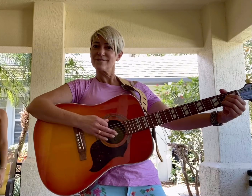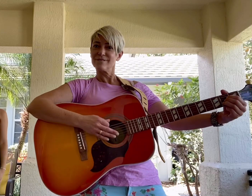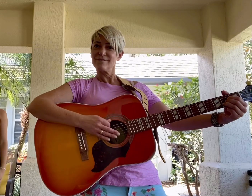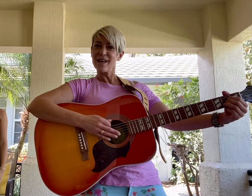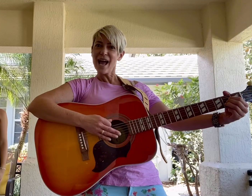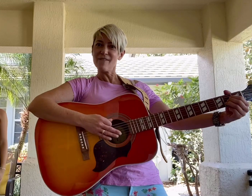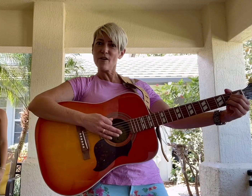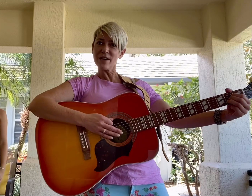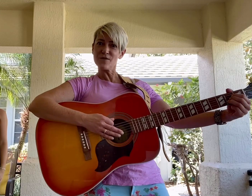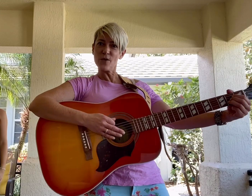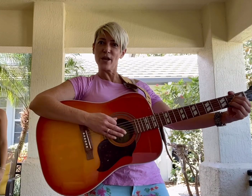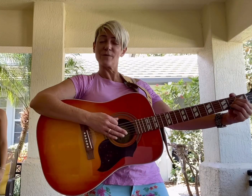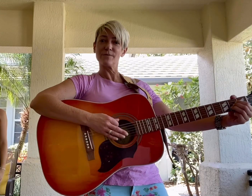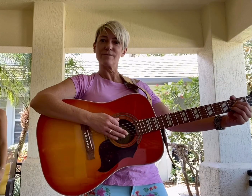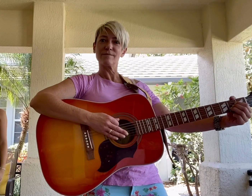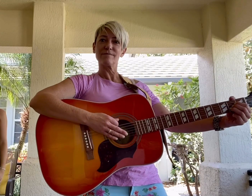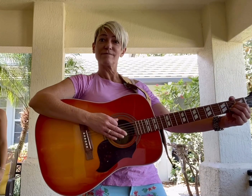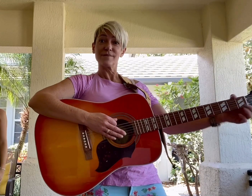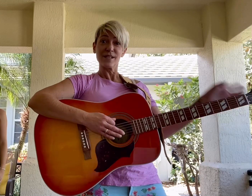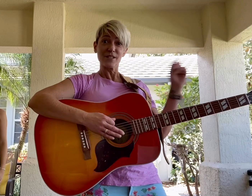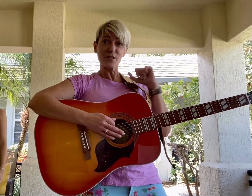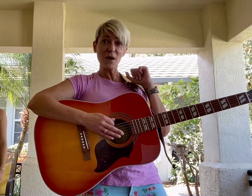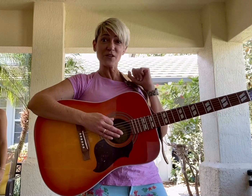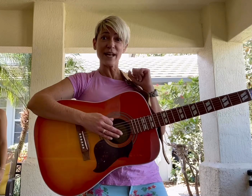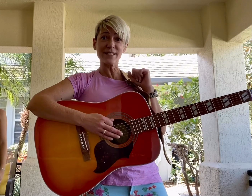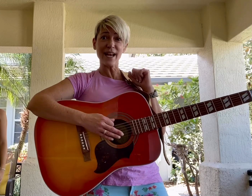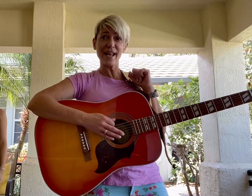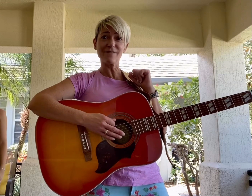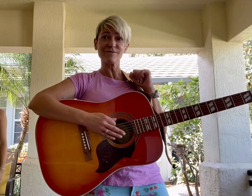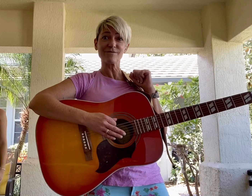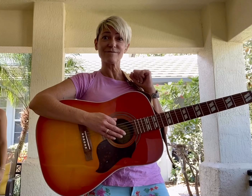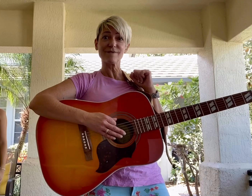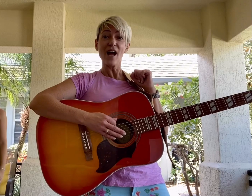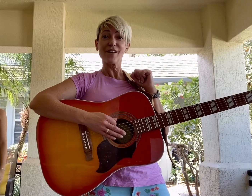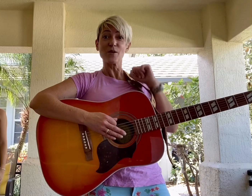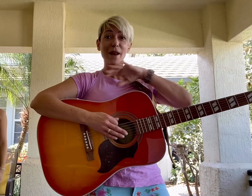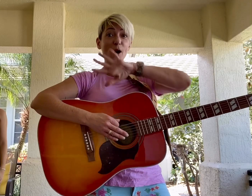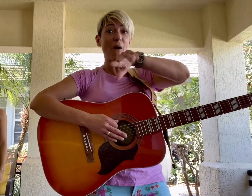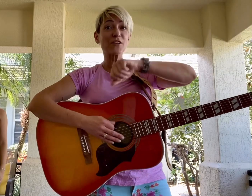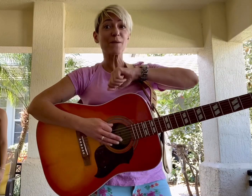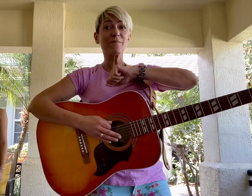Did you wash your hands today? You better go wash them.